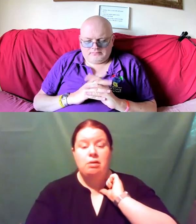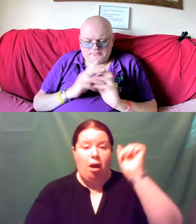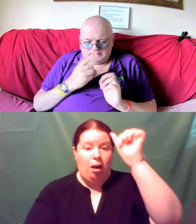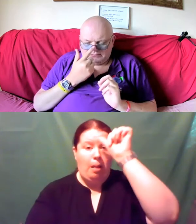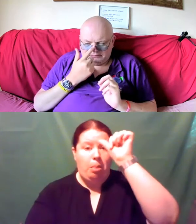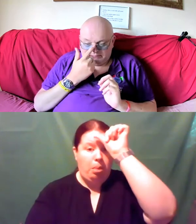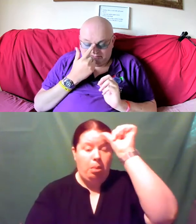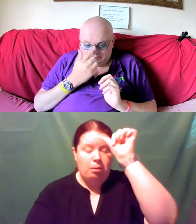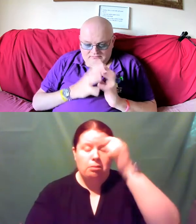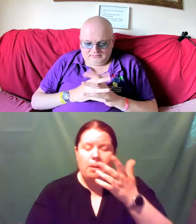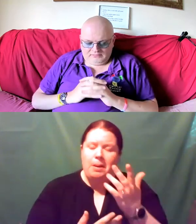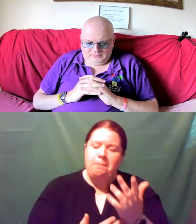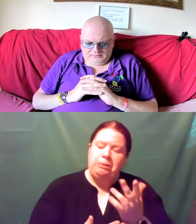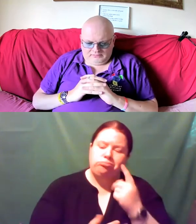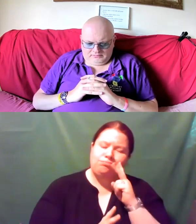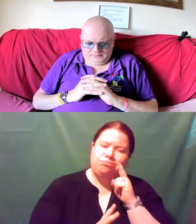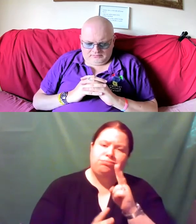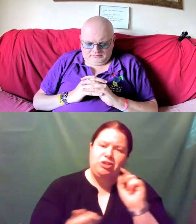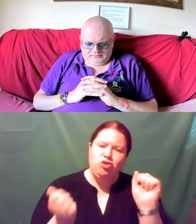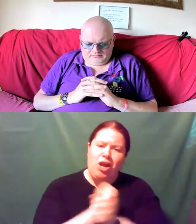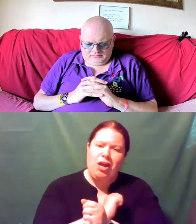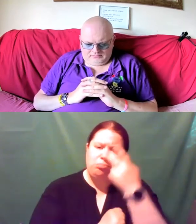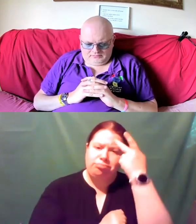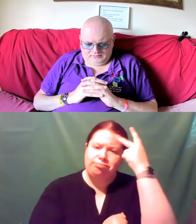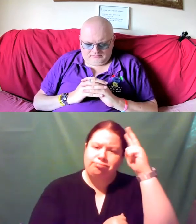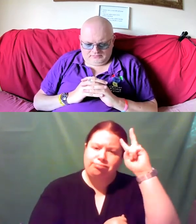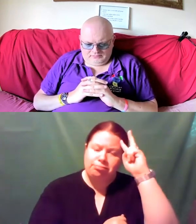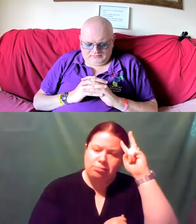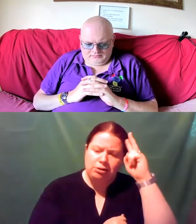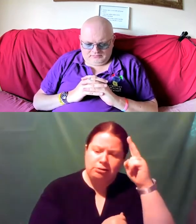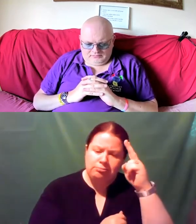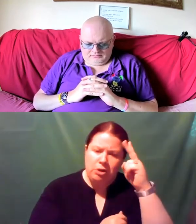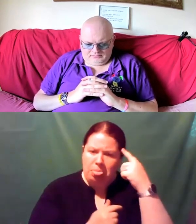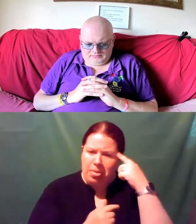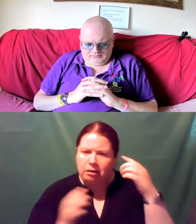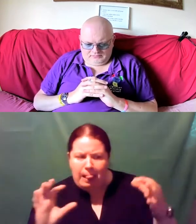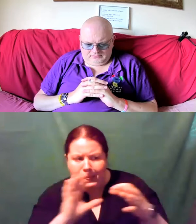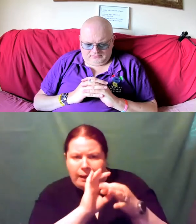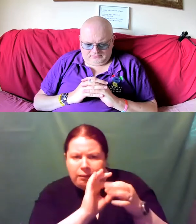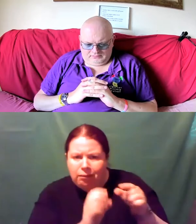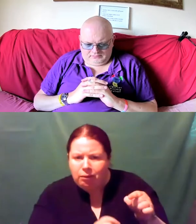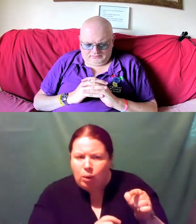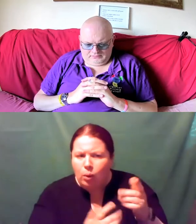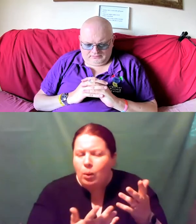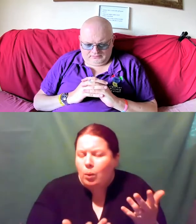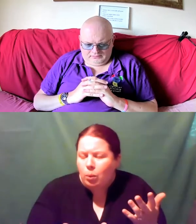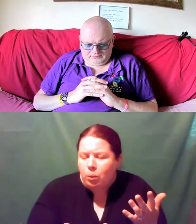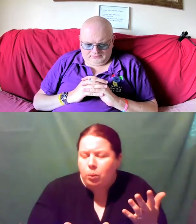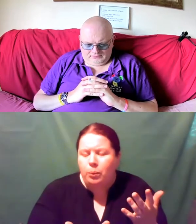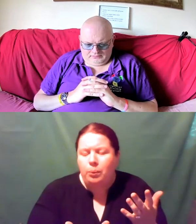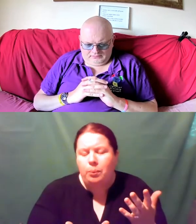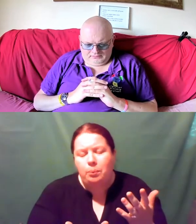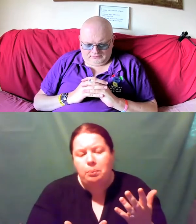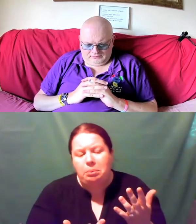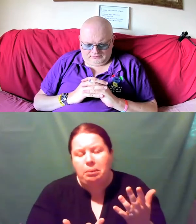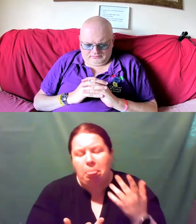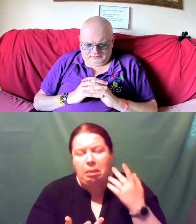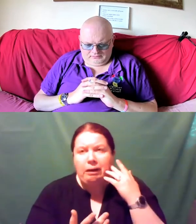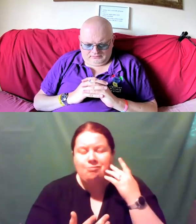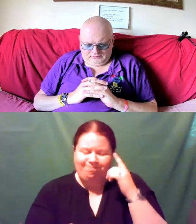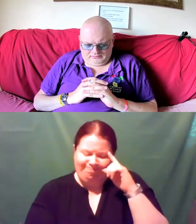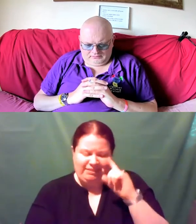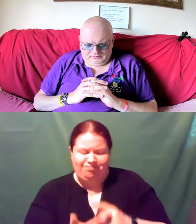But you obviously decided against that in the end. Were these two things kind of tied together? Was that kind of why in the end you decided not to